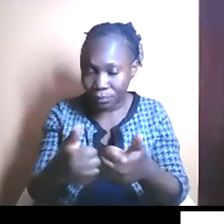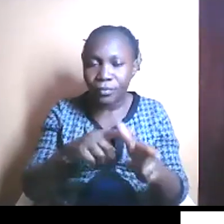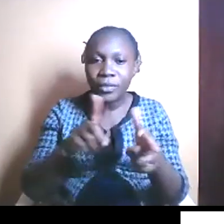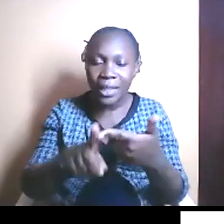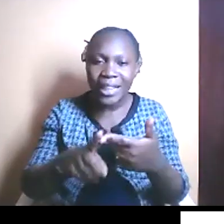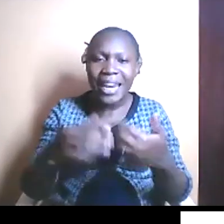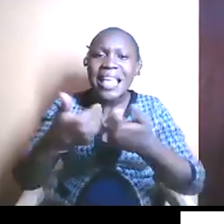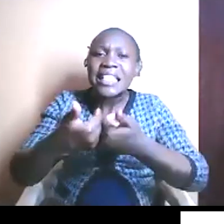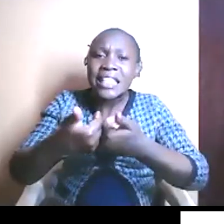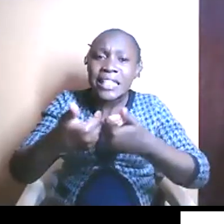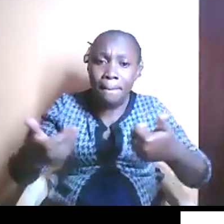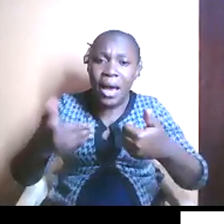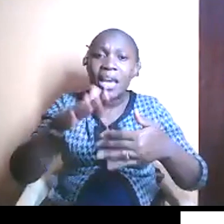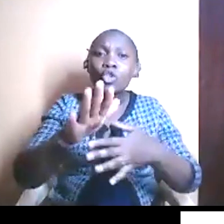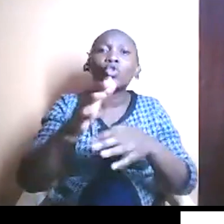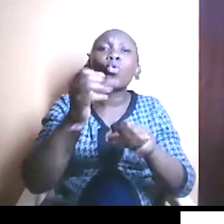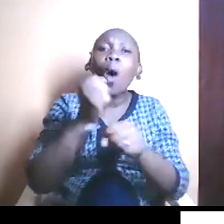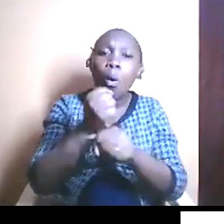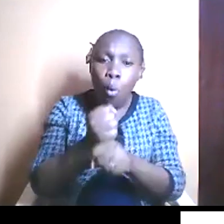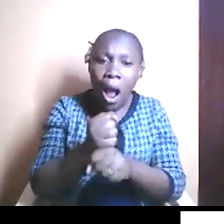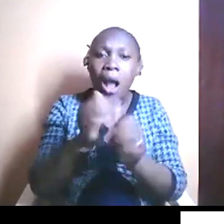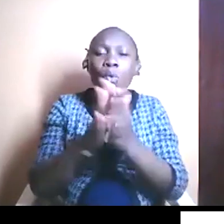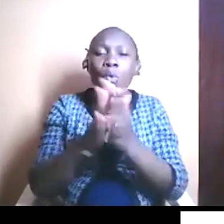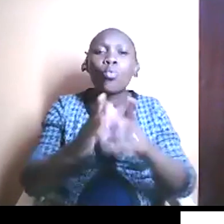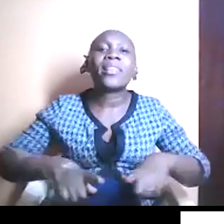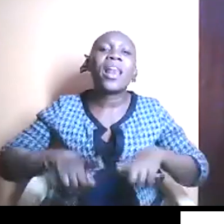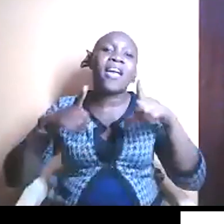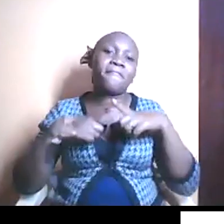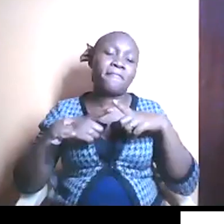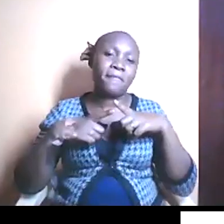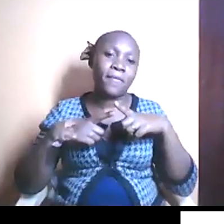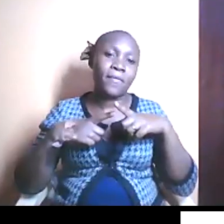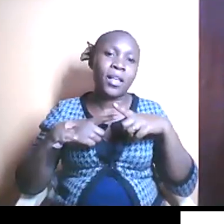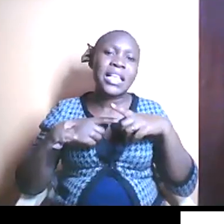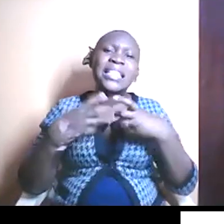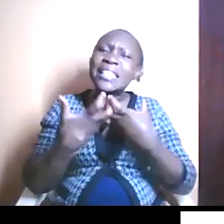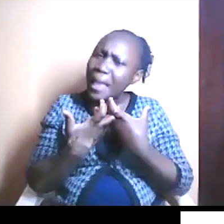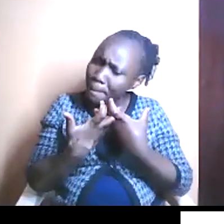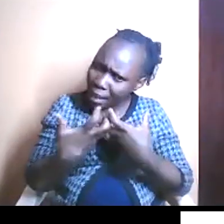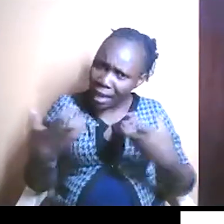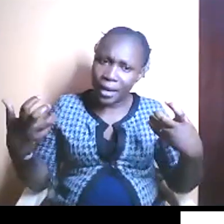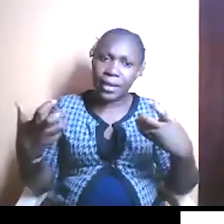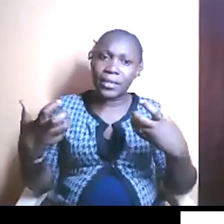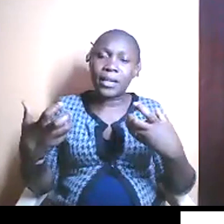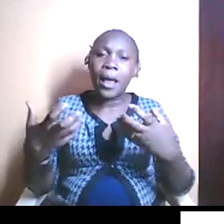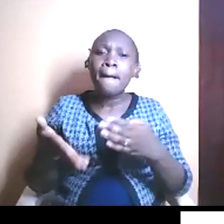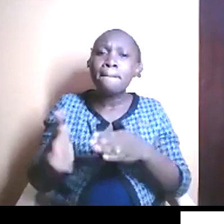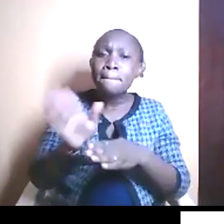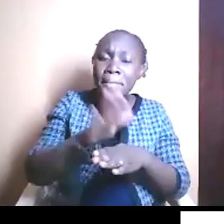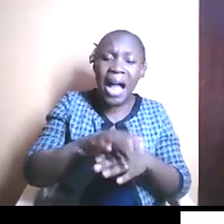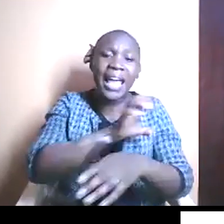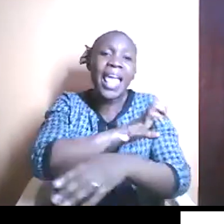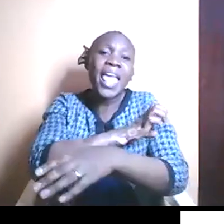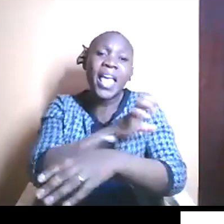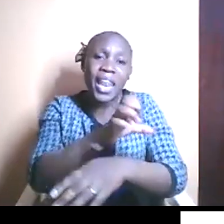life. Get some after work hobbies. You need to return your energy, shift the dial on